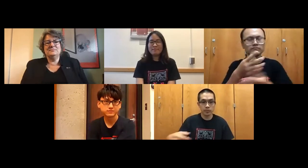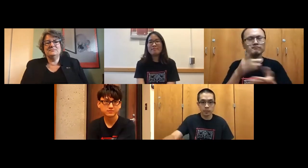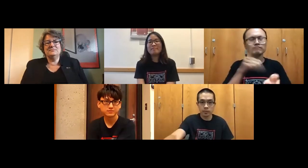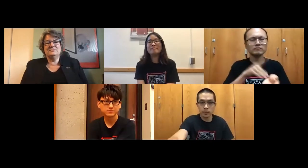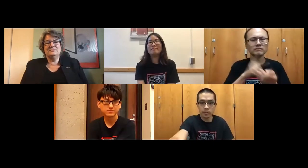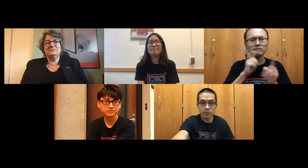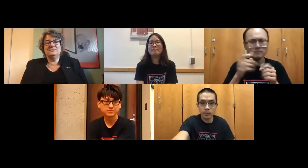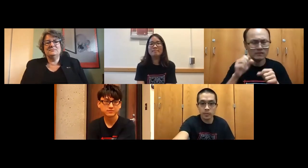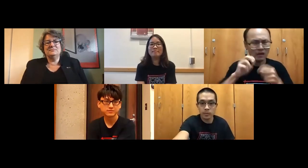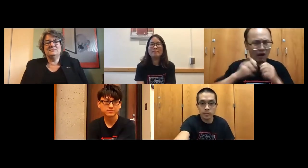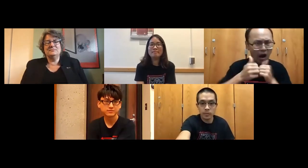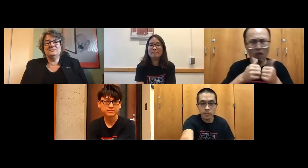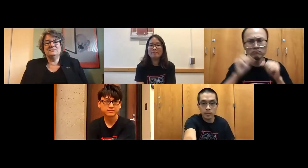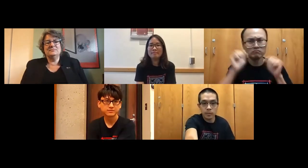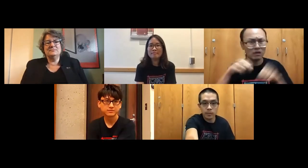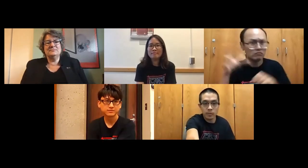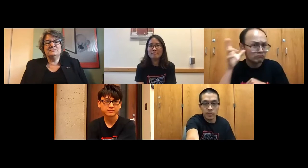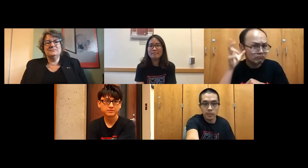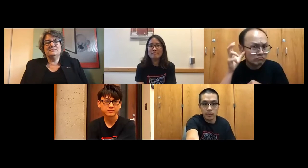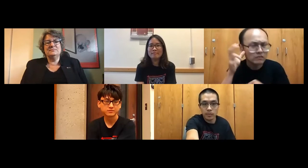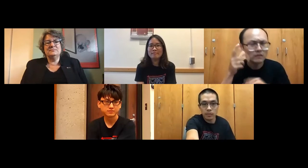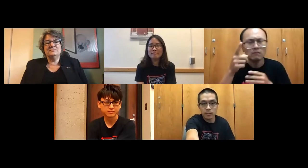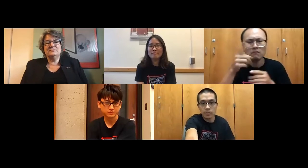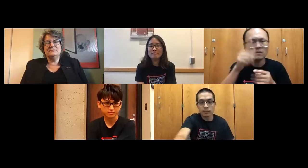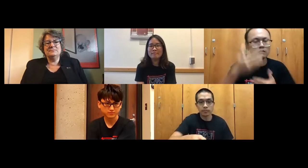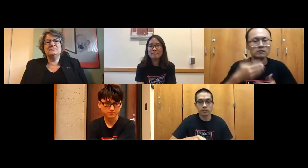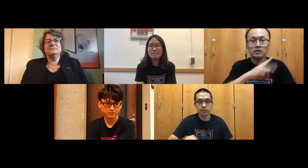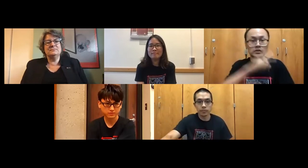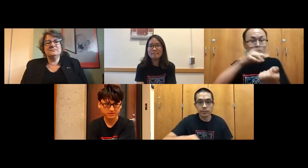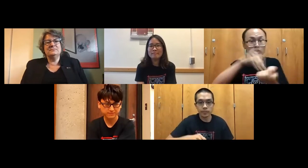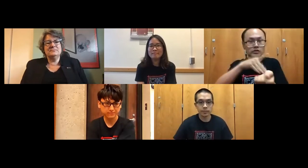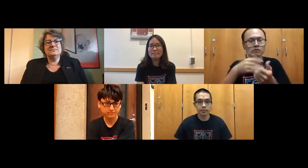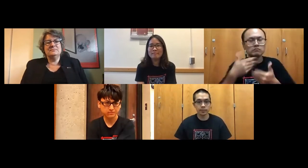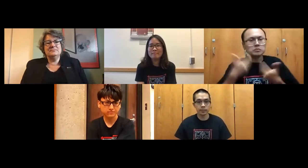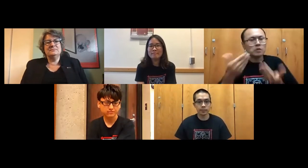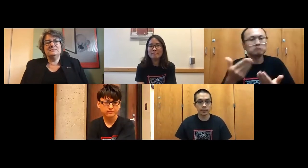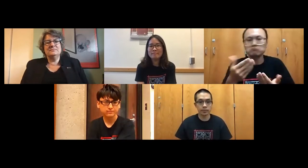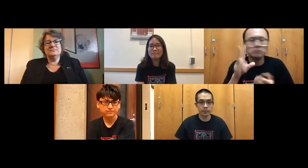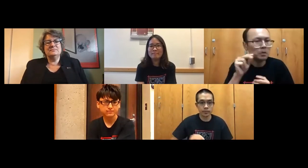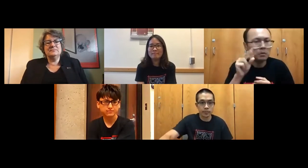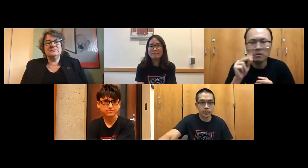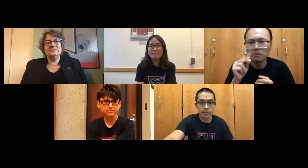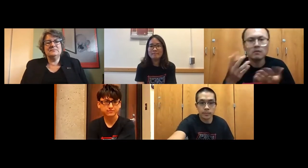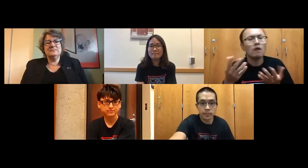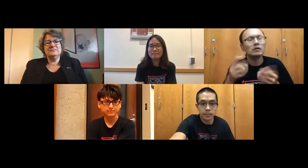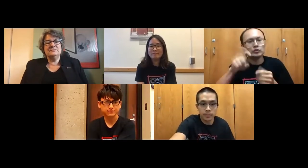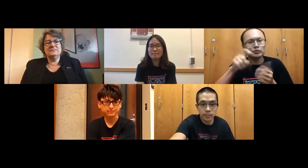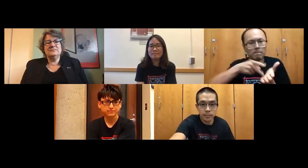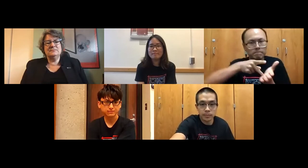So they took me to the hospital, and the doctor gave me some tests, saw if I could hear, and it turned out that